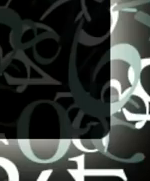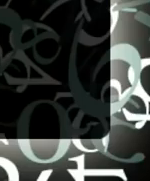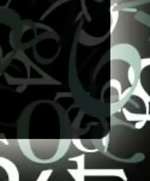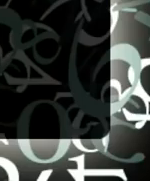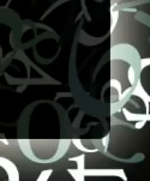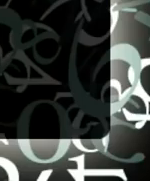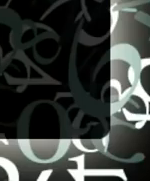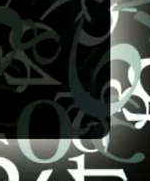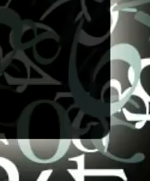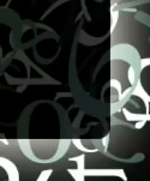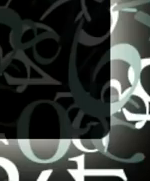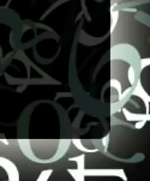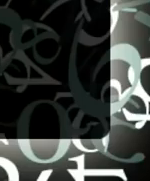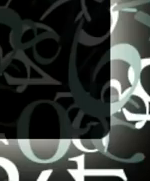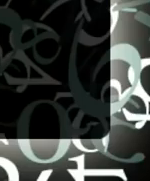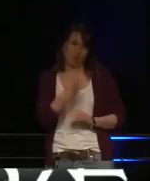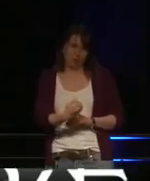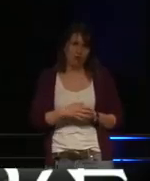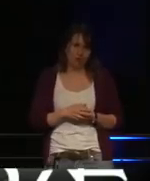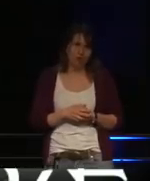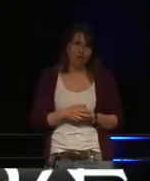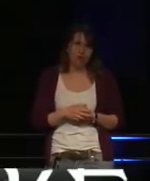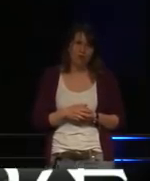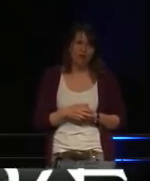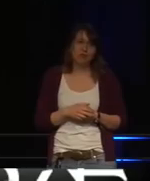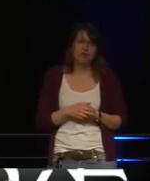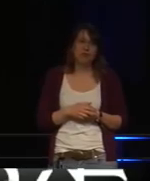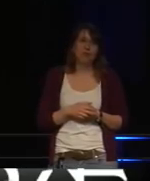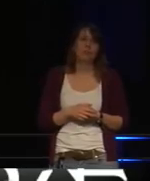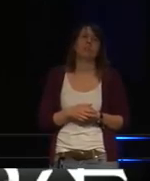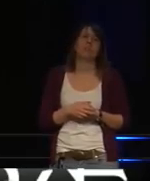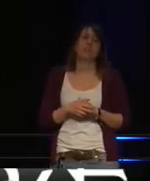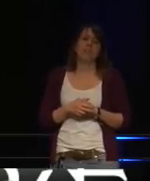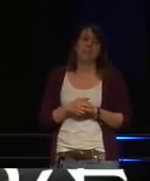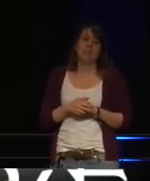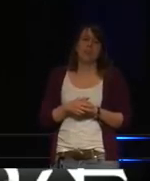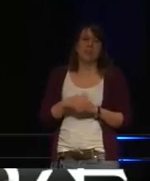introduce myself a little bit and why I'm talking to you about this topic,